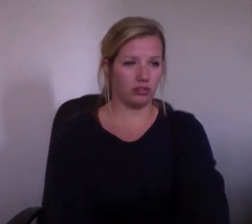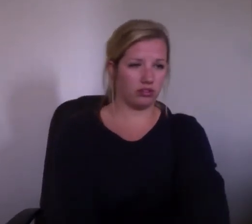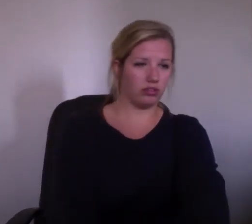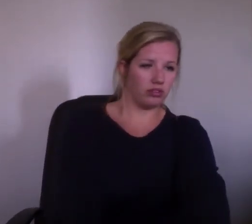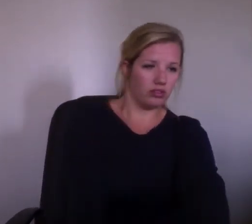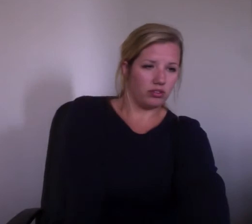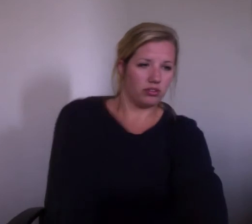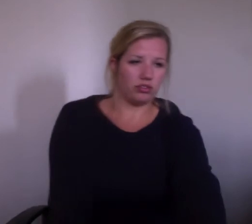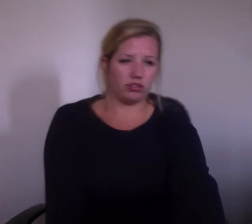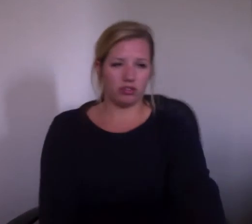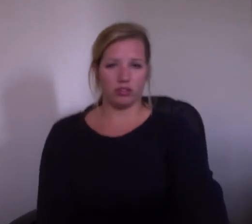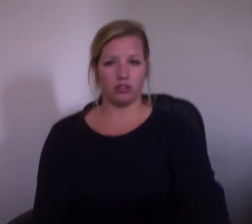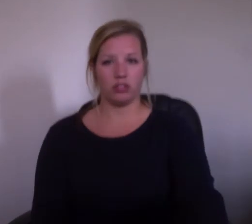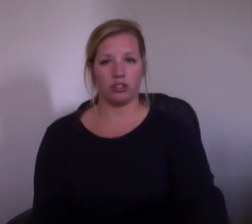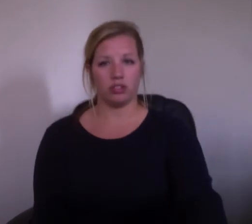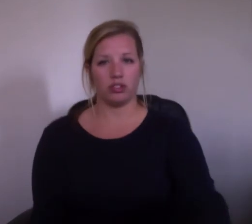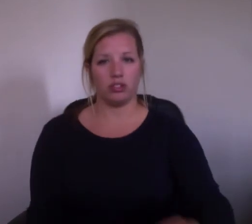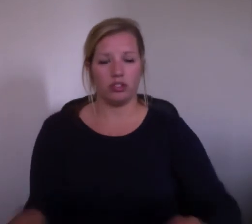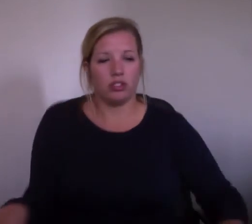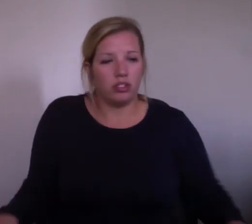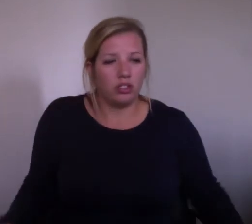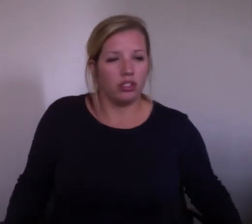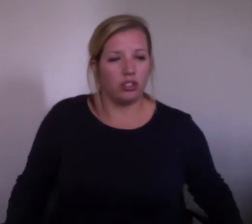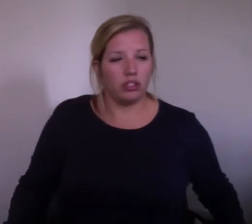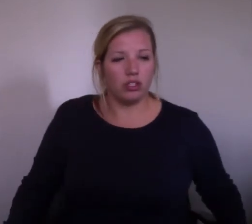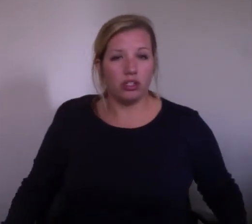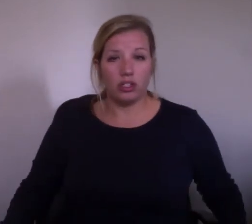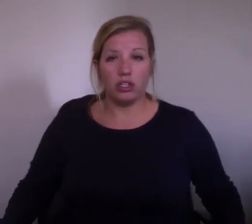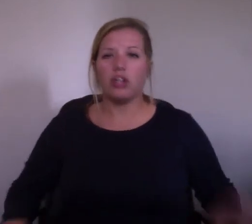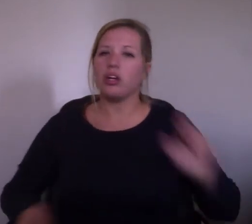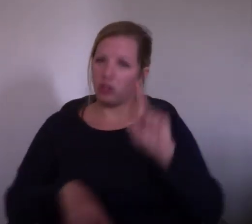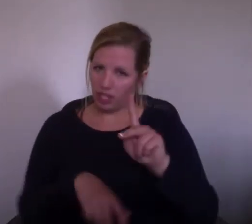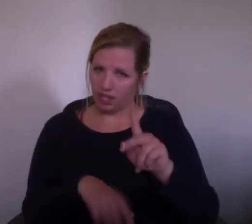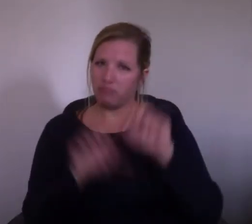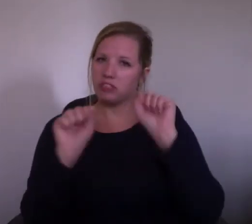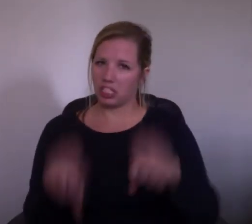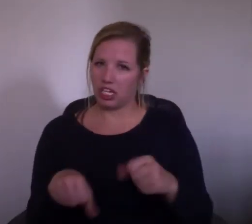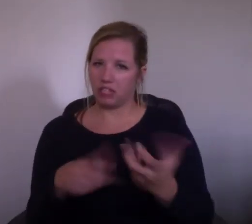Okay, maintaining your kit. It's not just enough to put a kit together, but you need to maintain that kit.